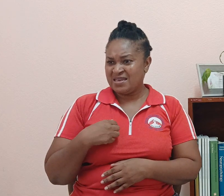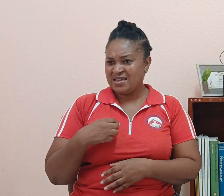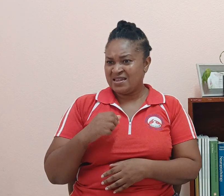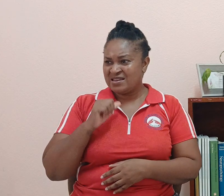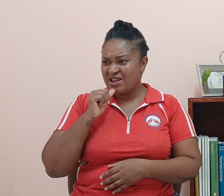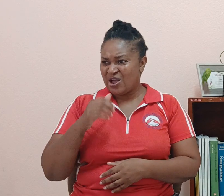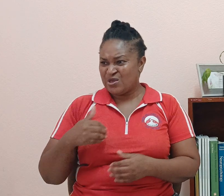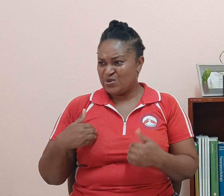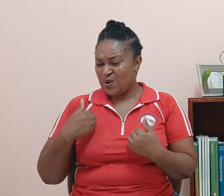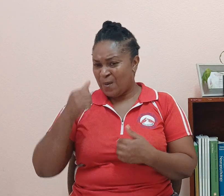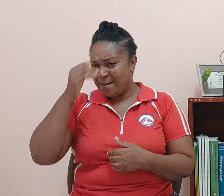In those days,